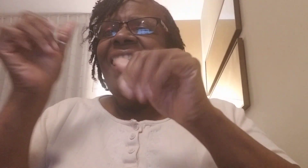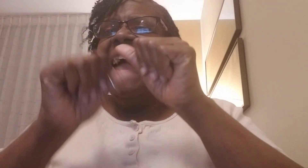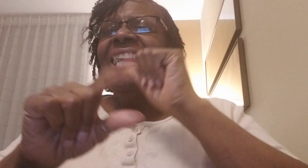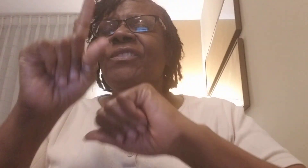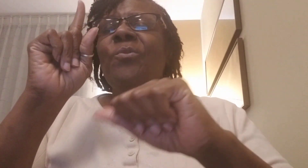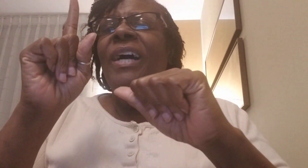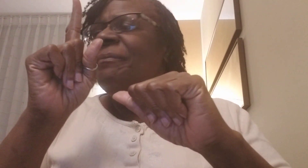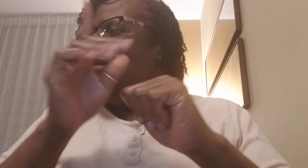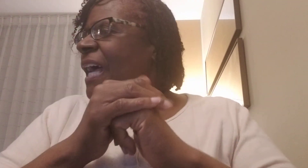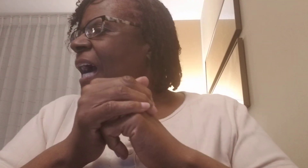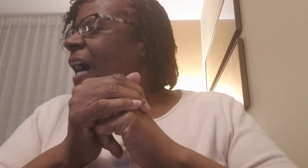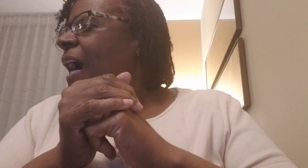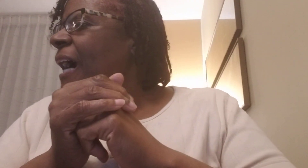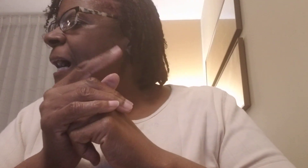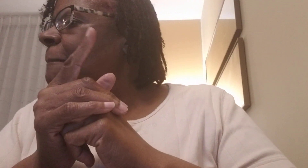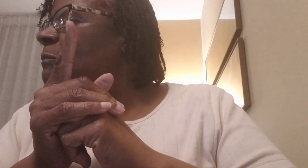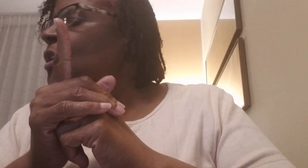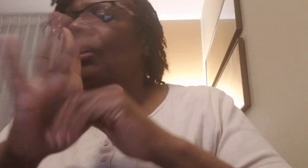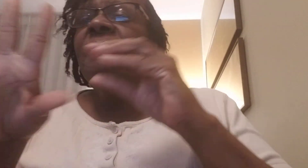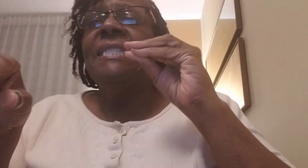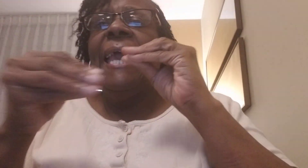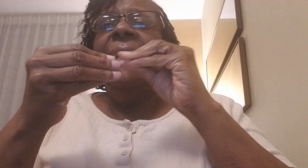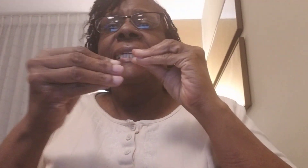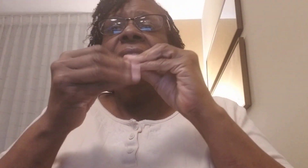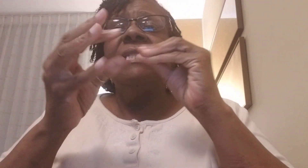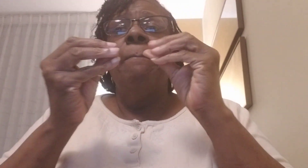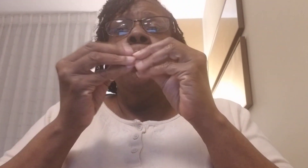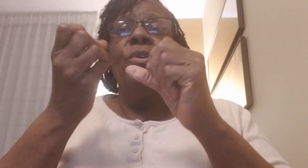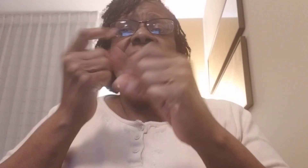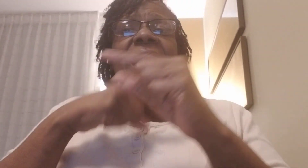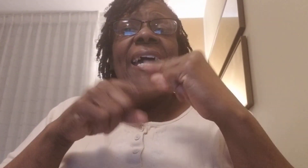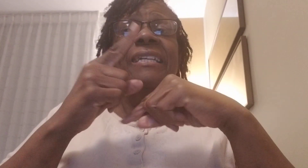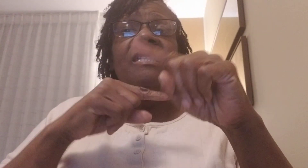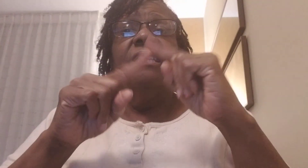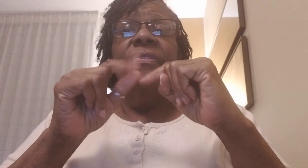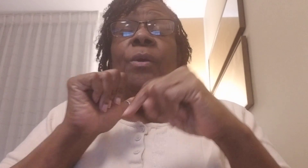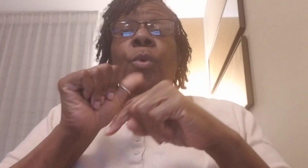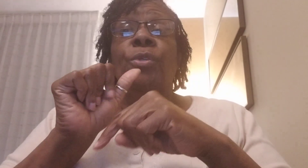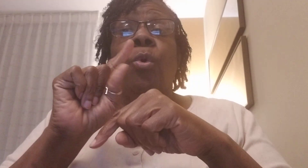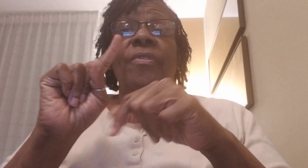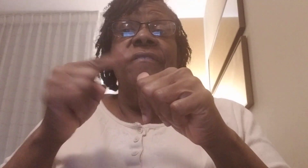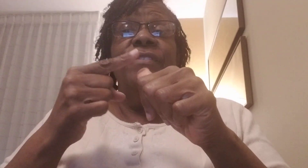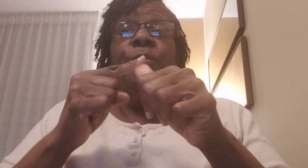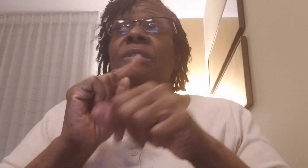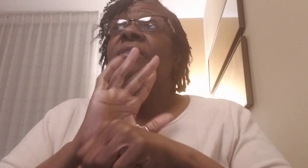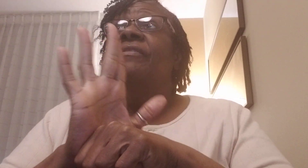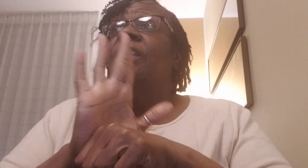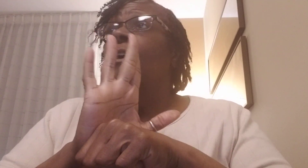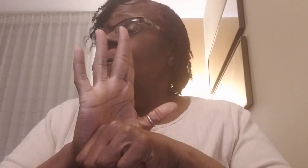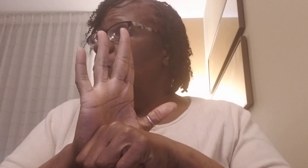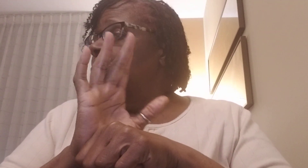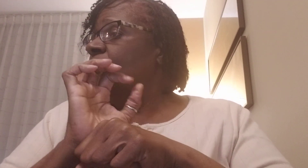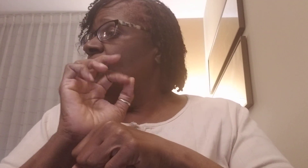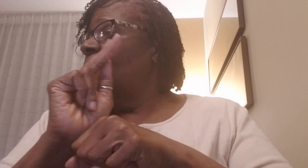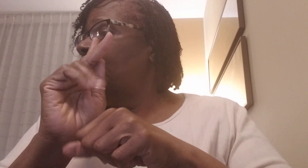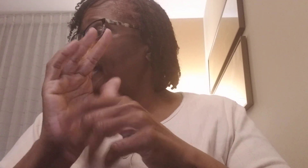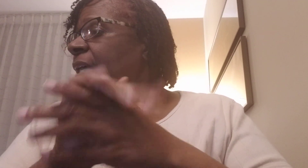Hi everyone. So I'm just adding some more signs that weren't on the first video. Okay.